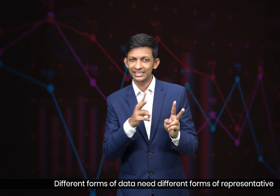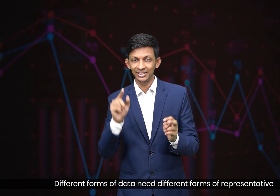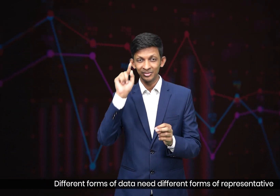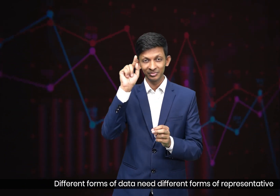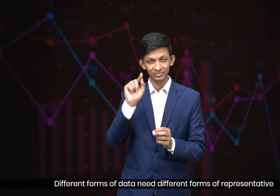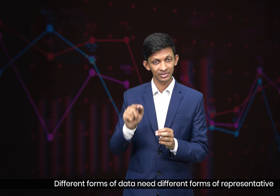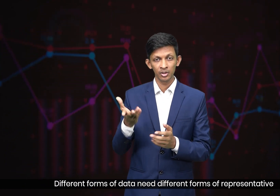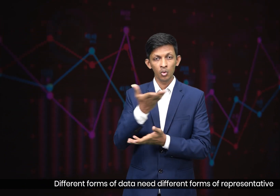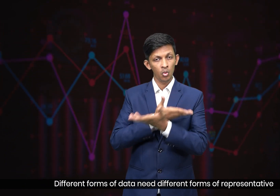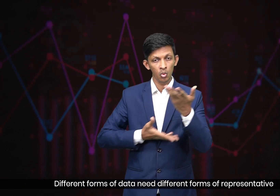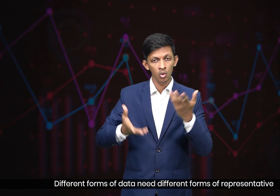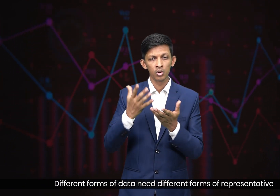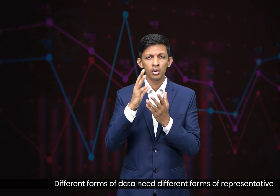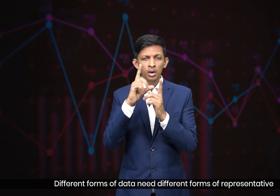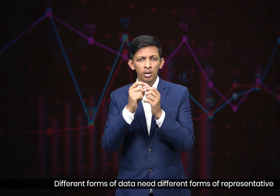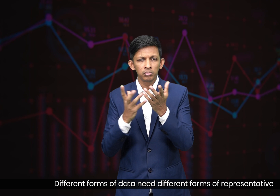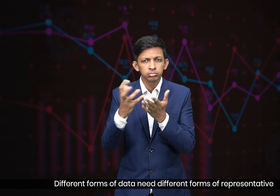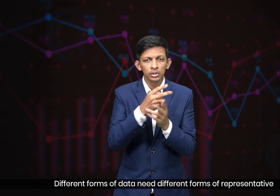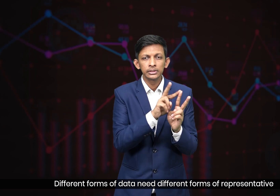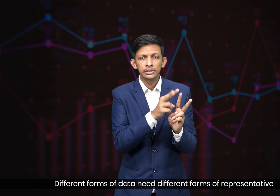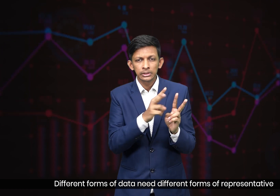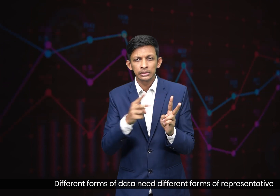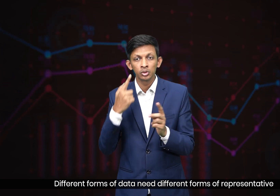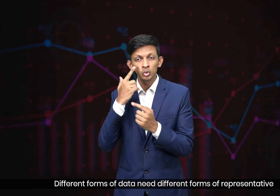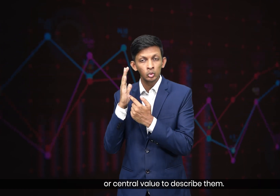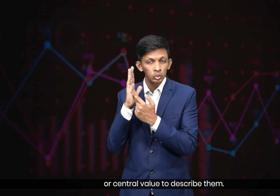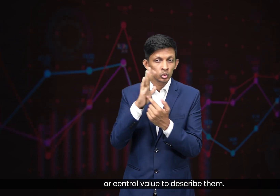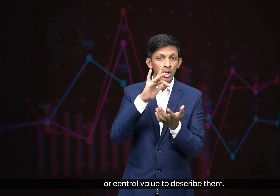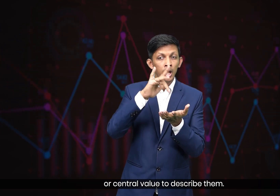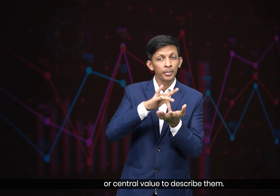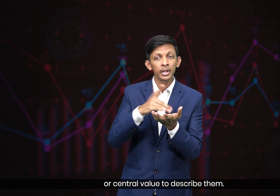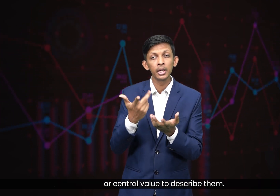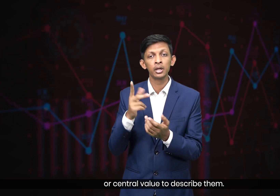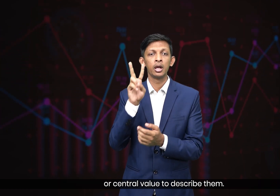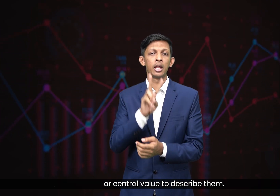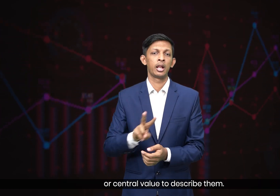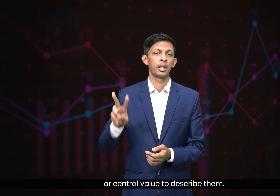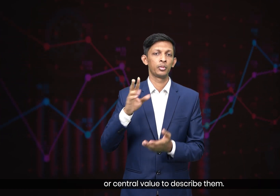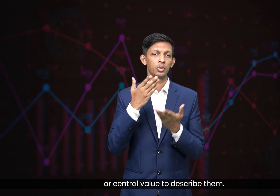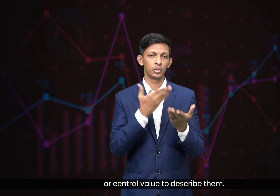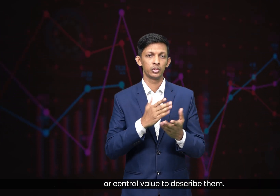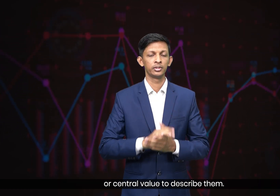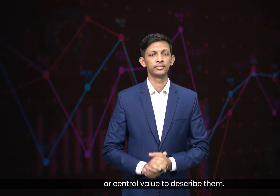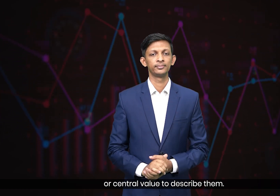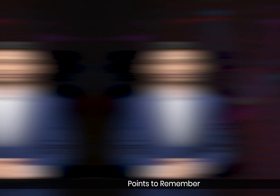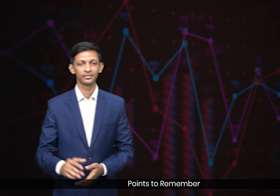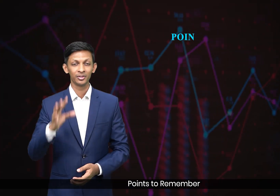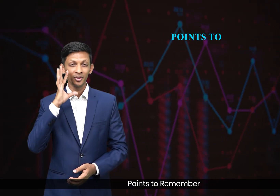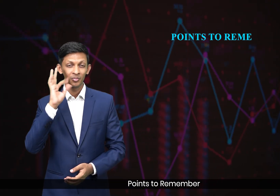Different forms of data need different forms of representative or central value to describe them. Points